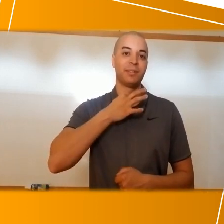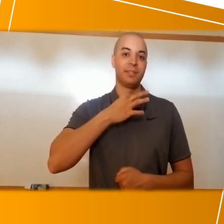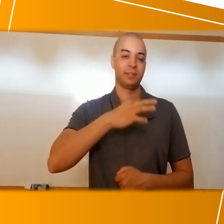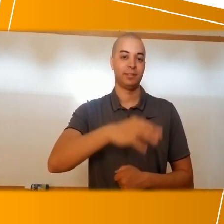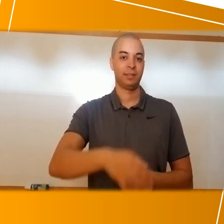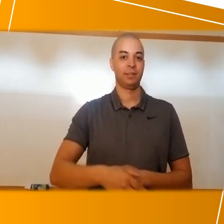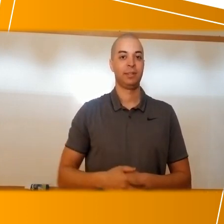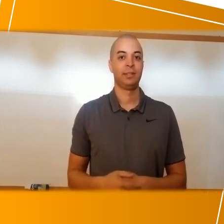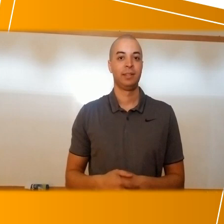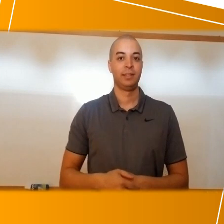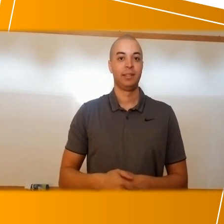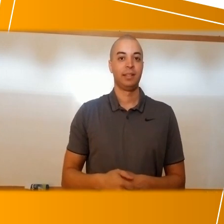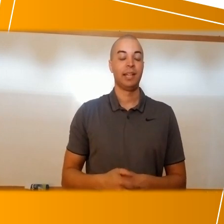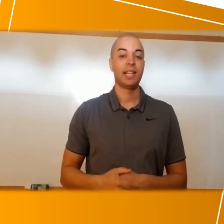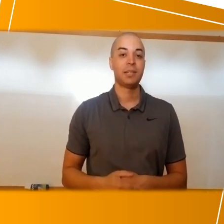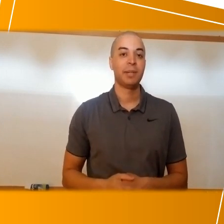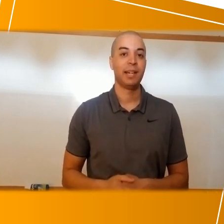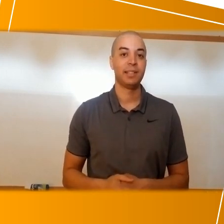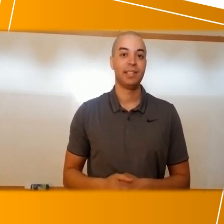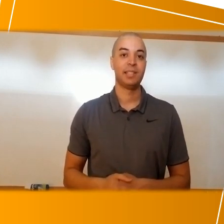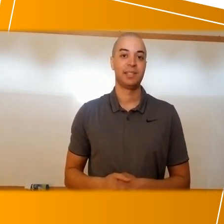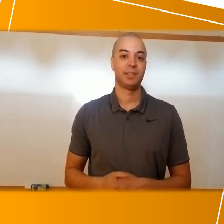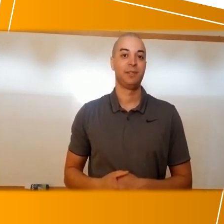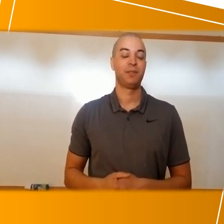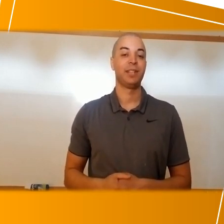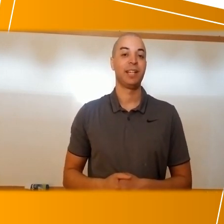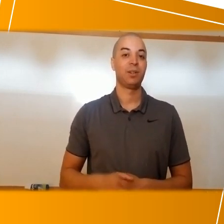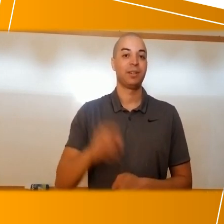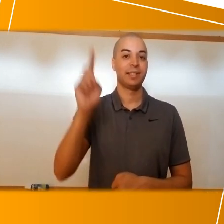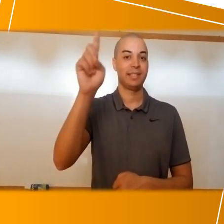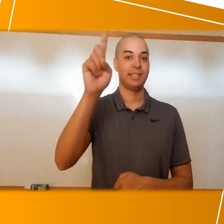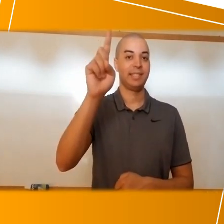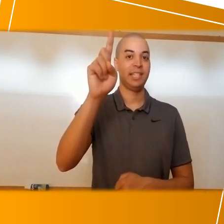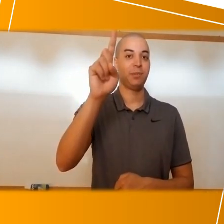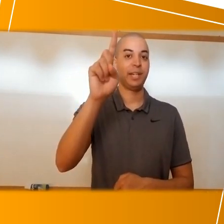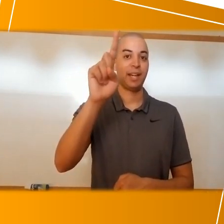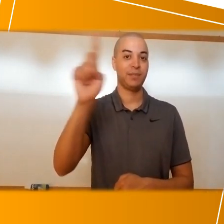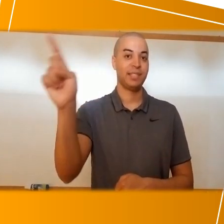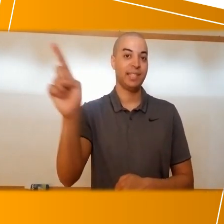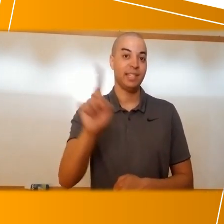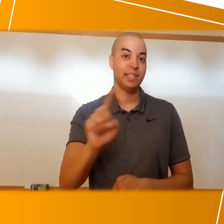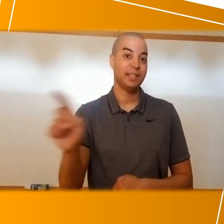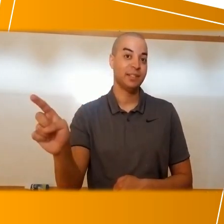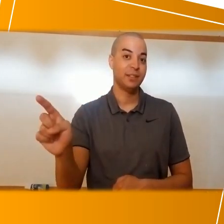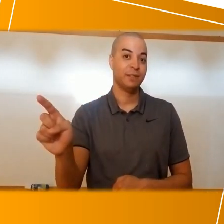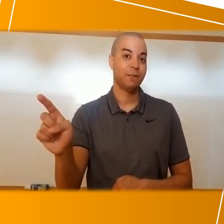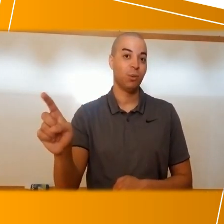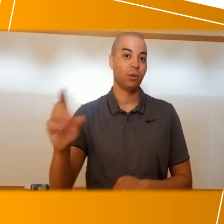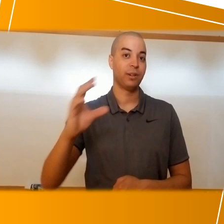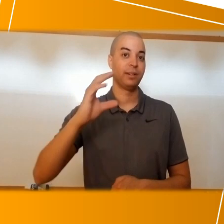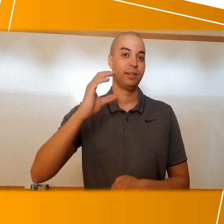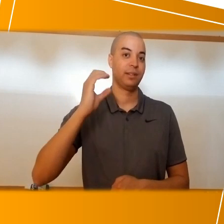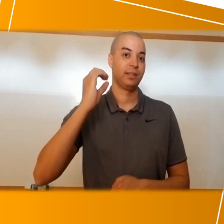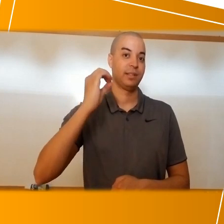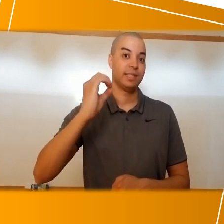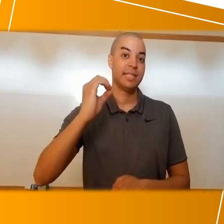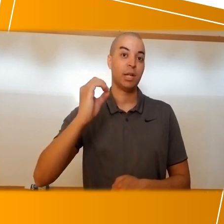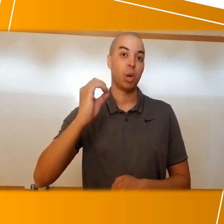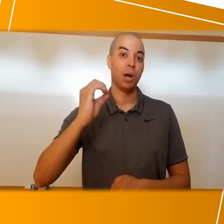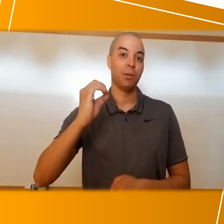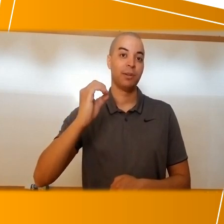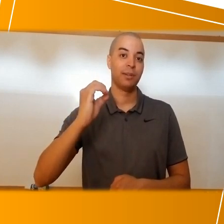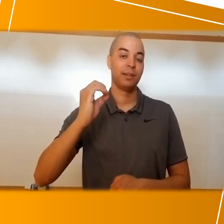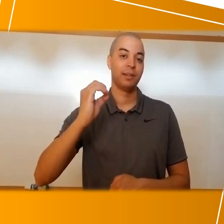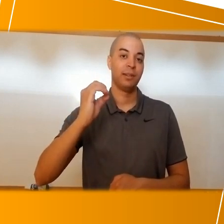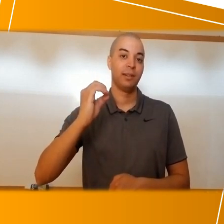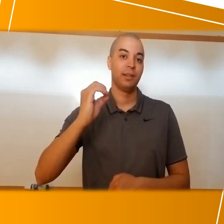zipper. And last but not least, for letter Z, we have Z for